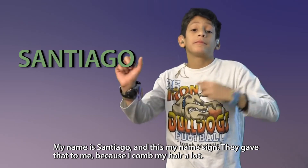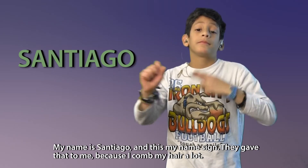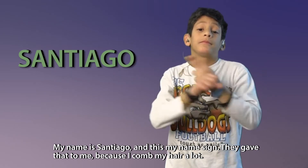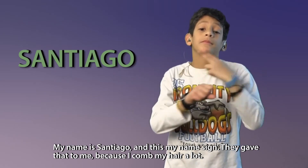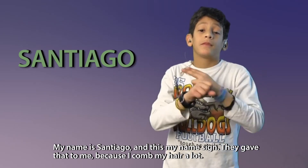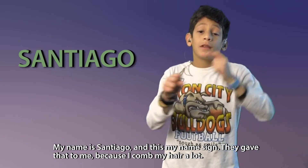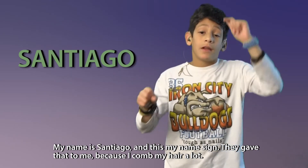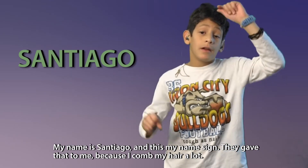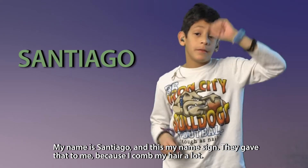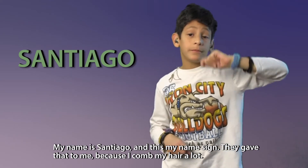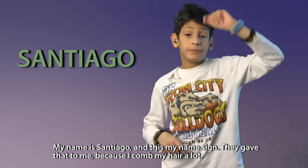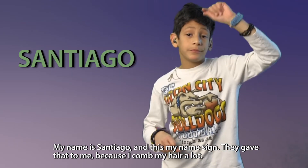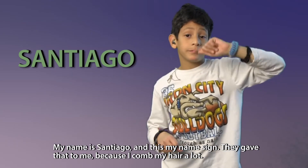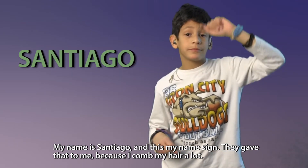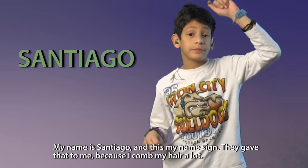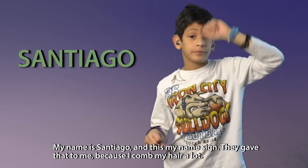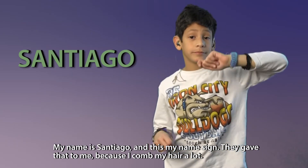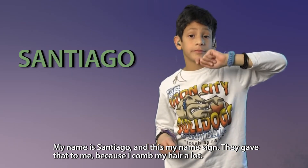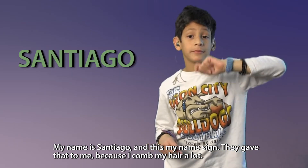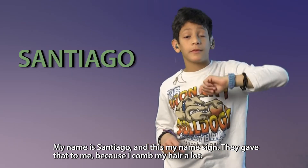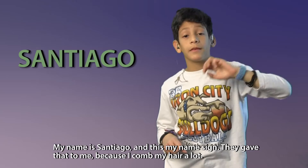that to me because I comb my hair a lot.